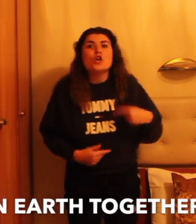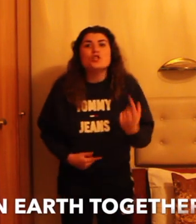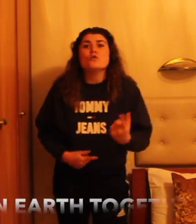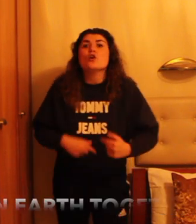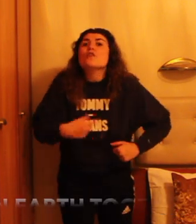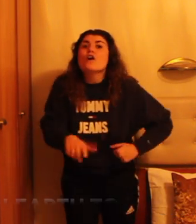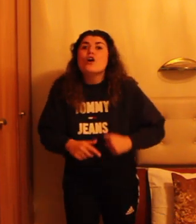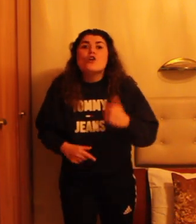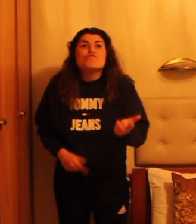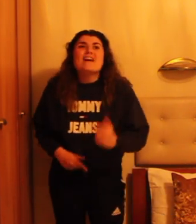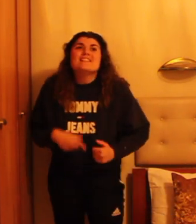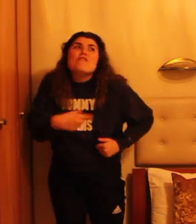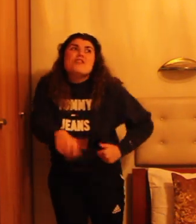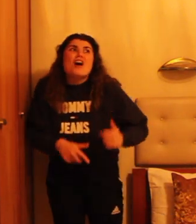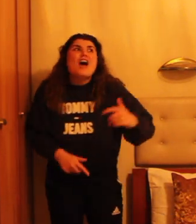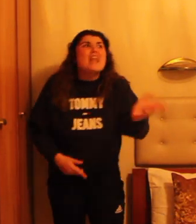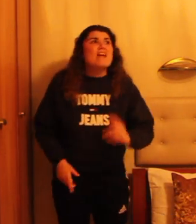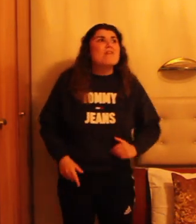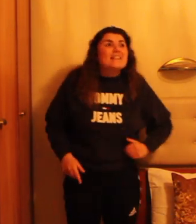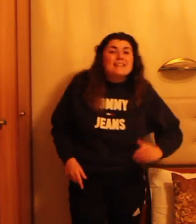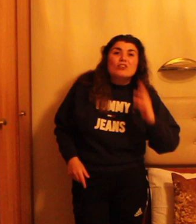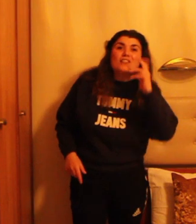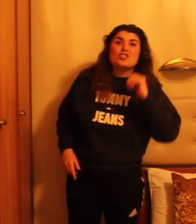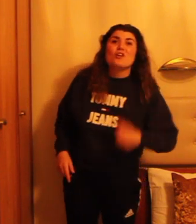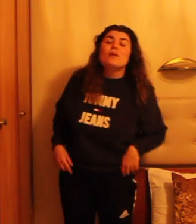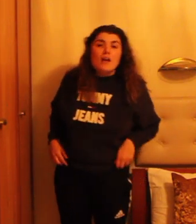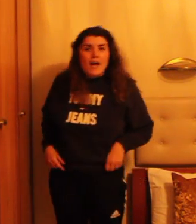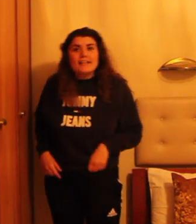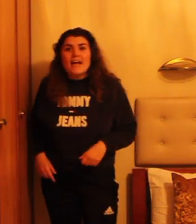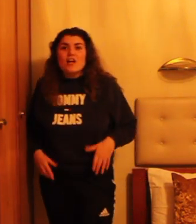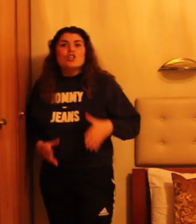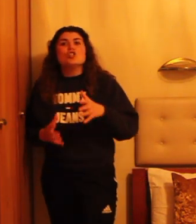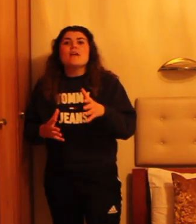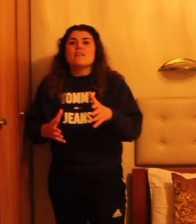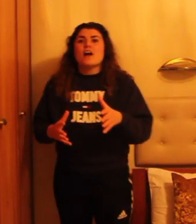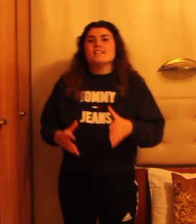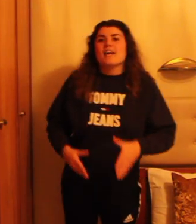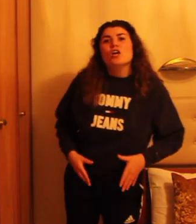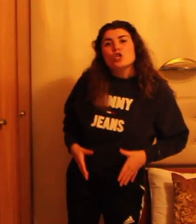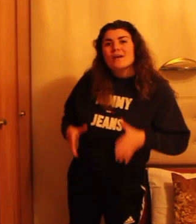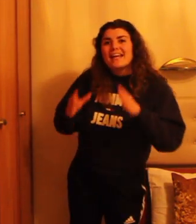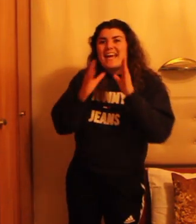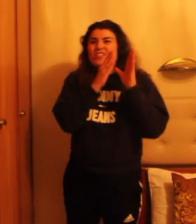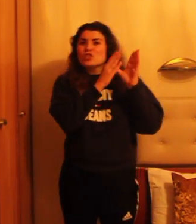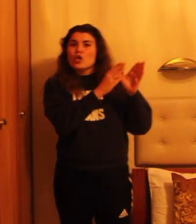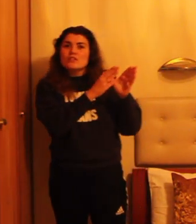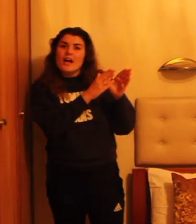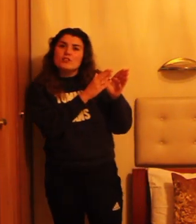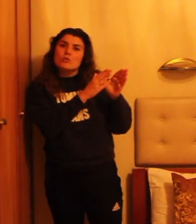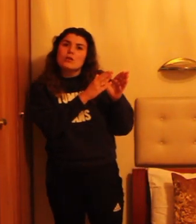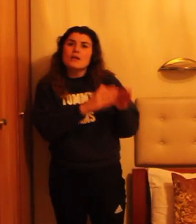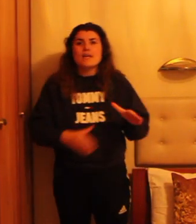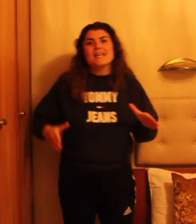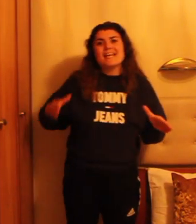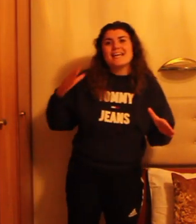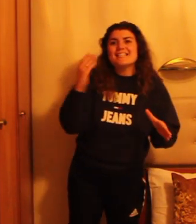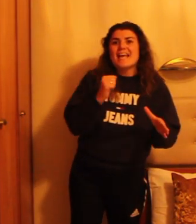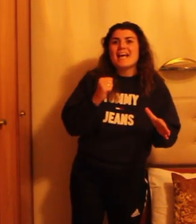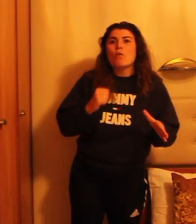Don't know the rest of the lyrics and not in tune. Okay, so you get the idea. You're going to get a song title. You're going to take out one of